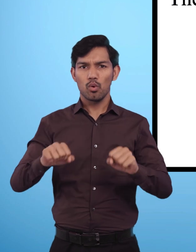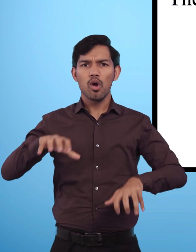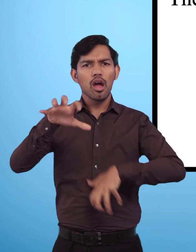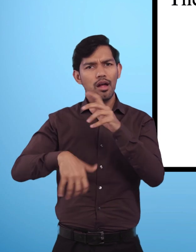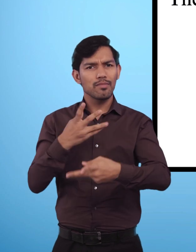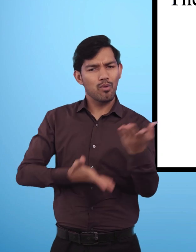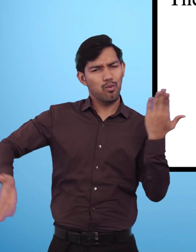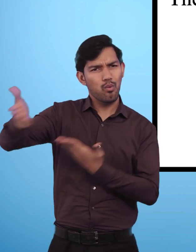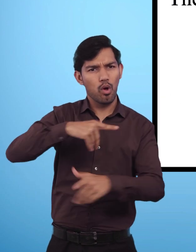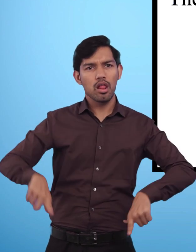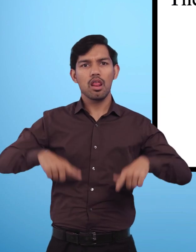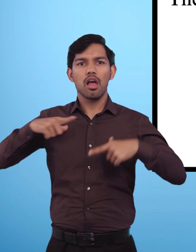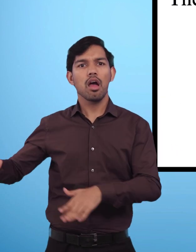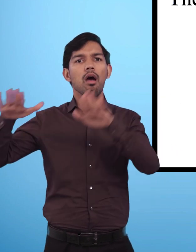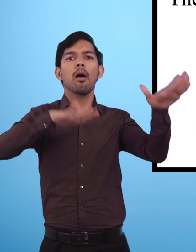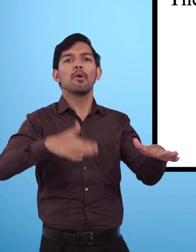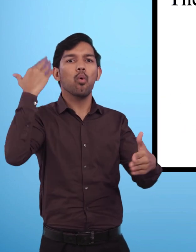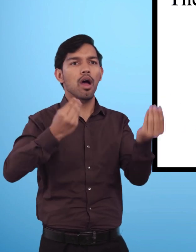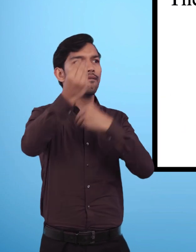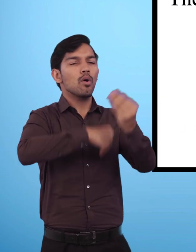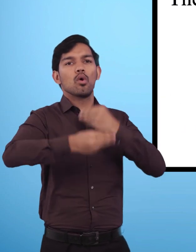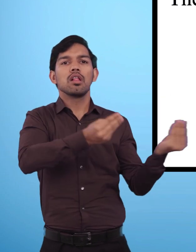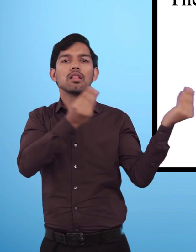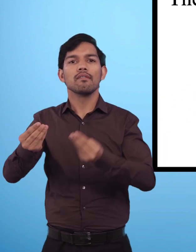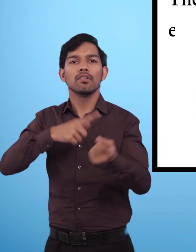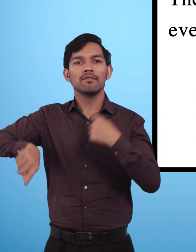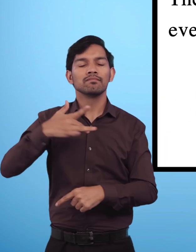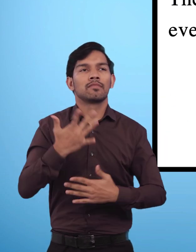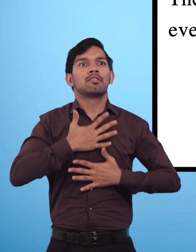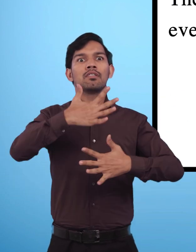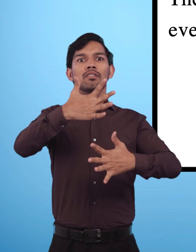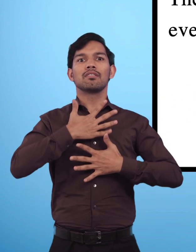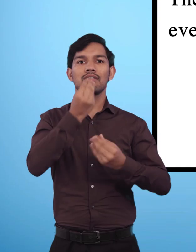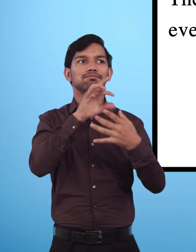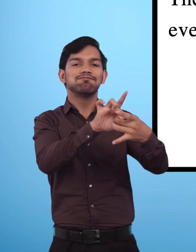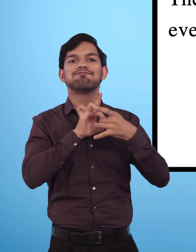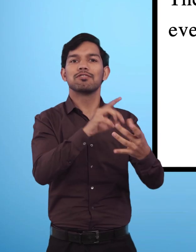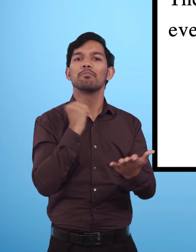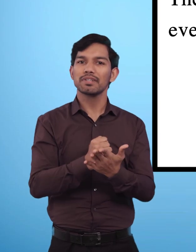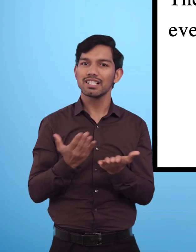The diversity of life forms ensures food for every living being.